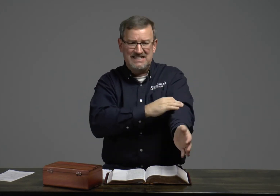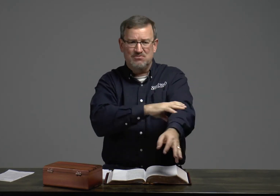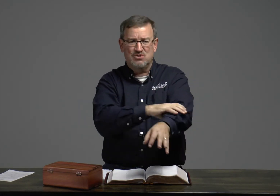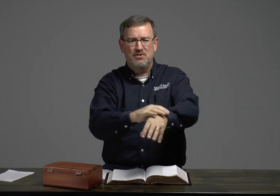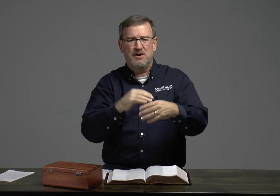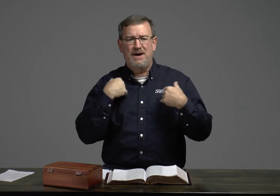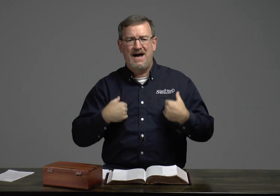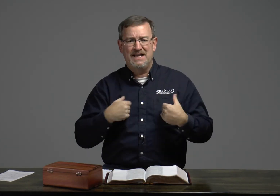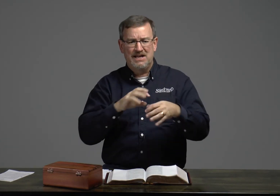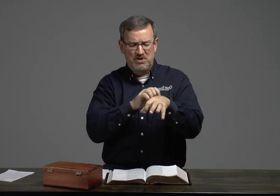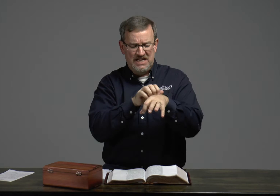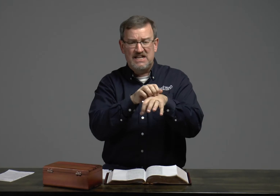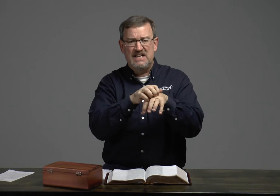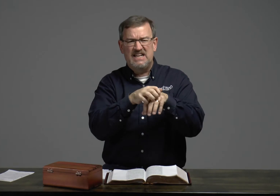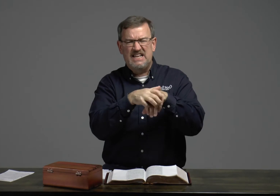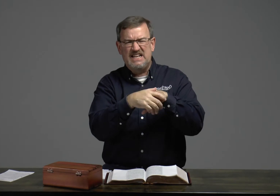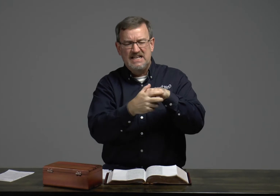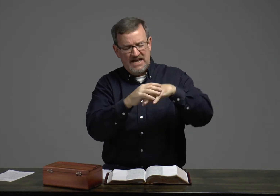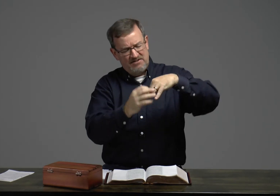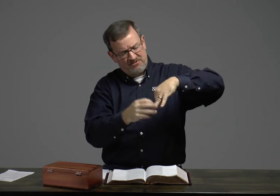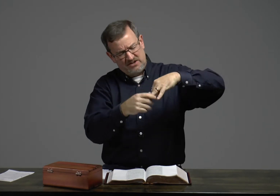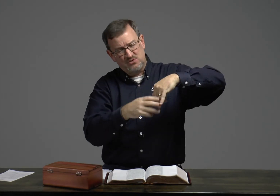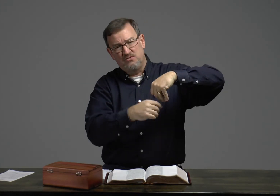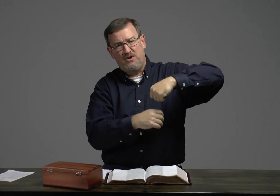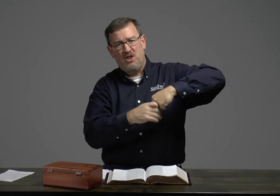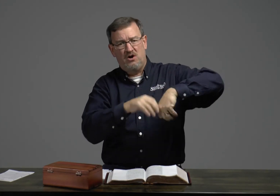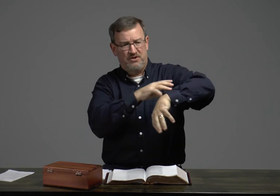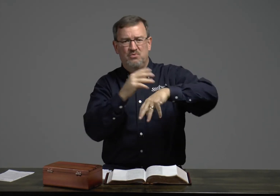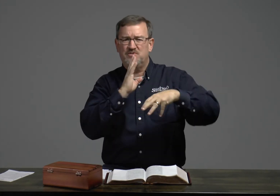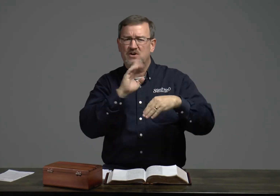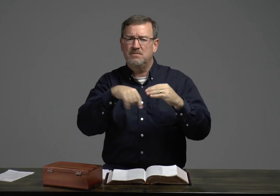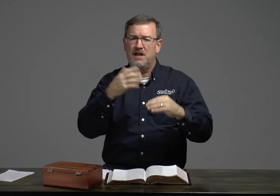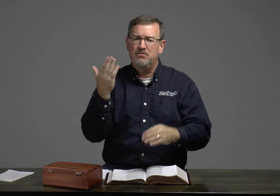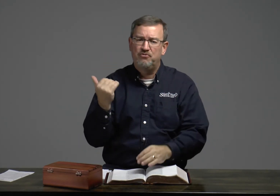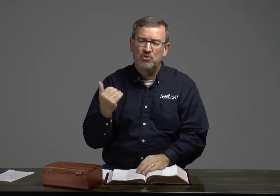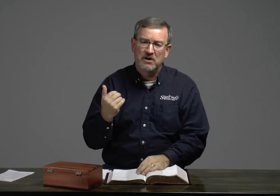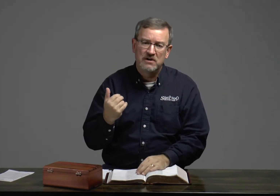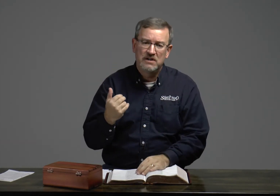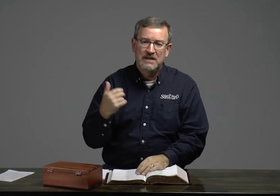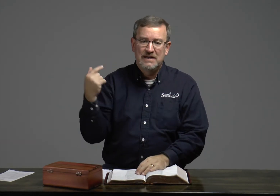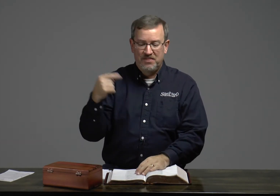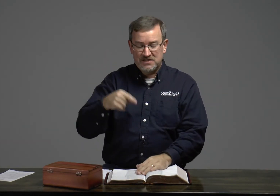it was on their body and it would eat and eat and eat, and fingers would fall off, and we've talked about it before. This